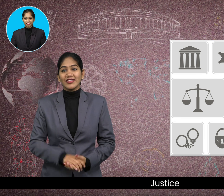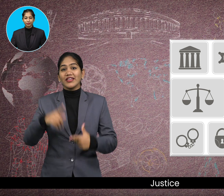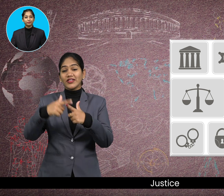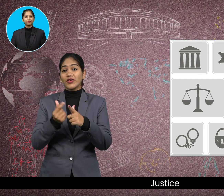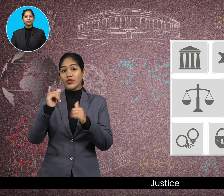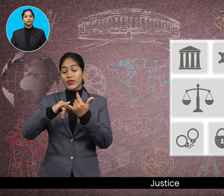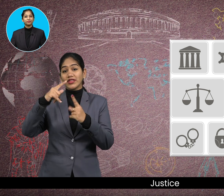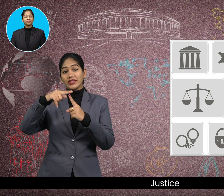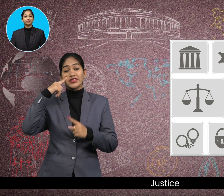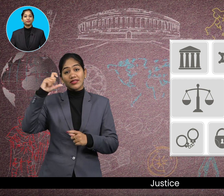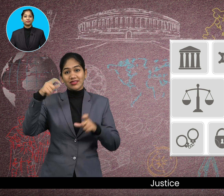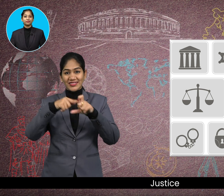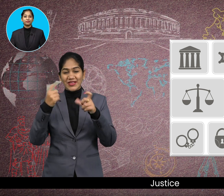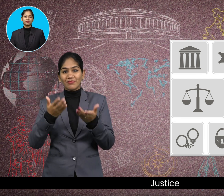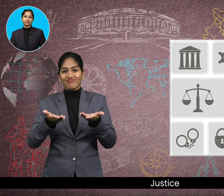justice,